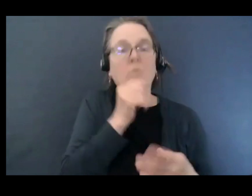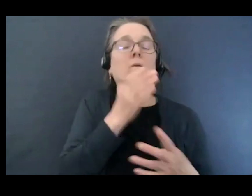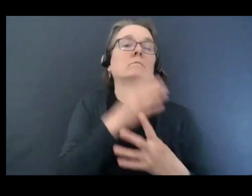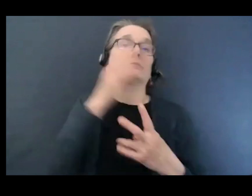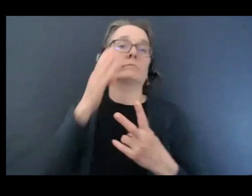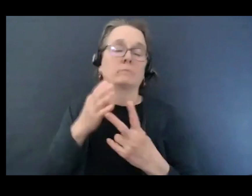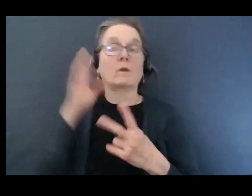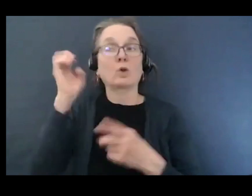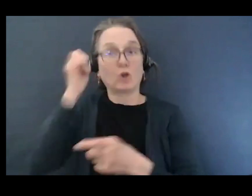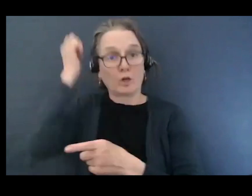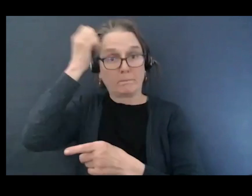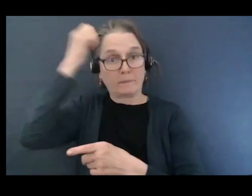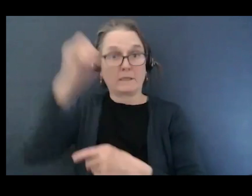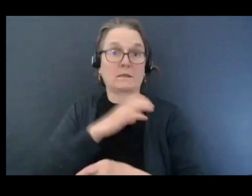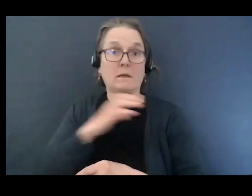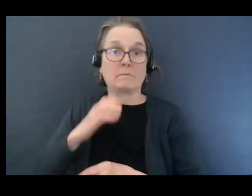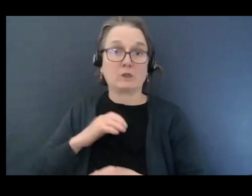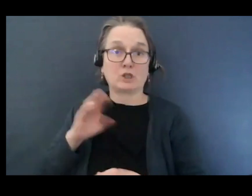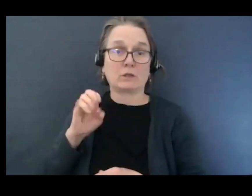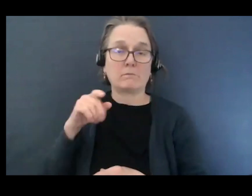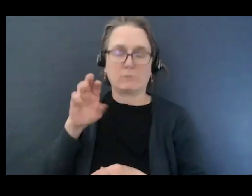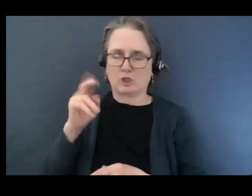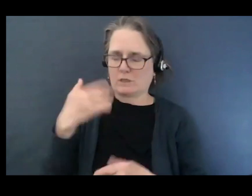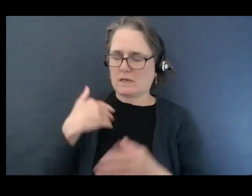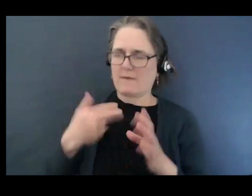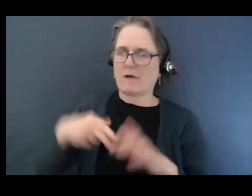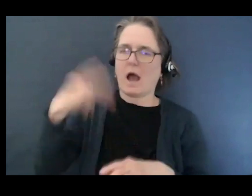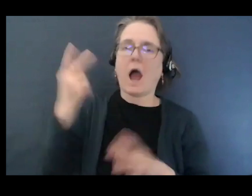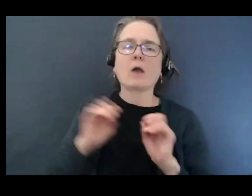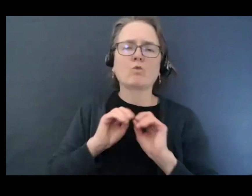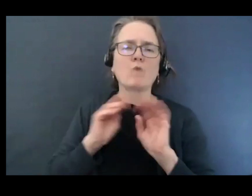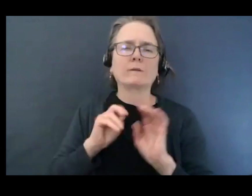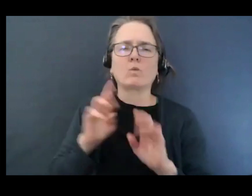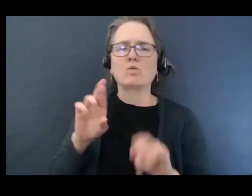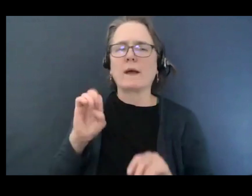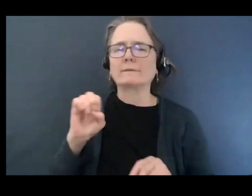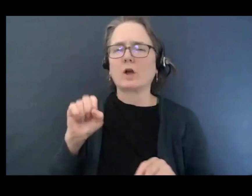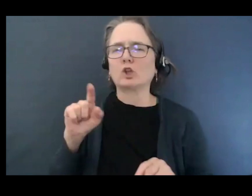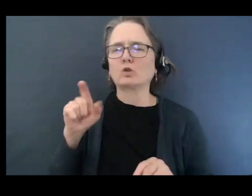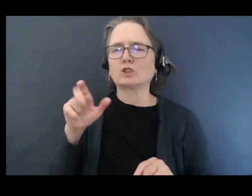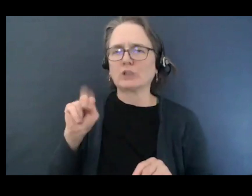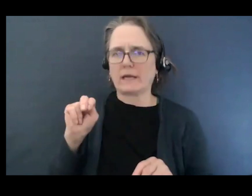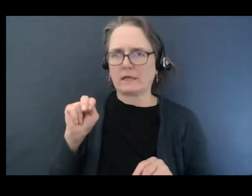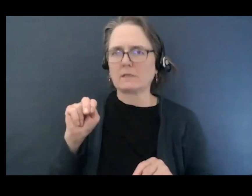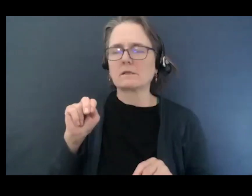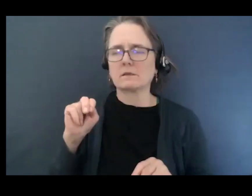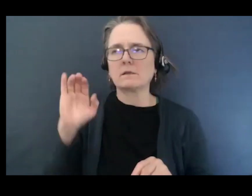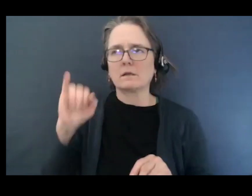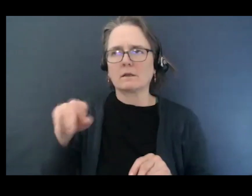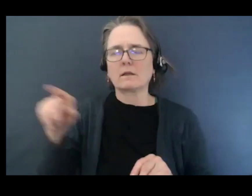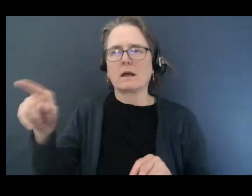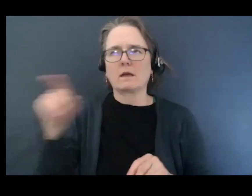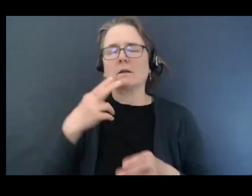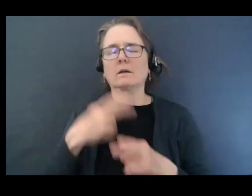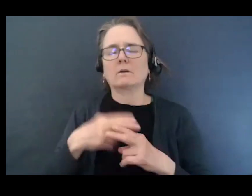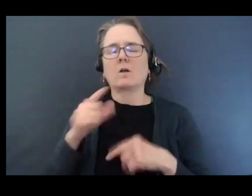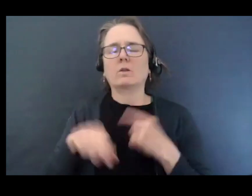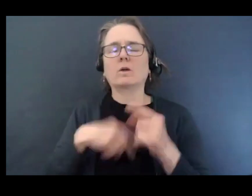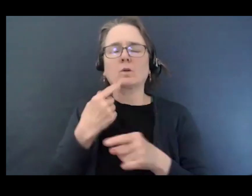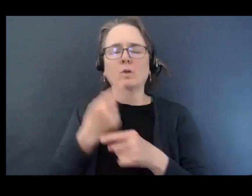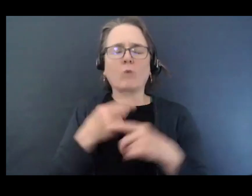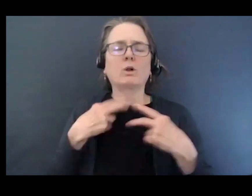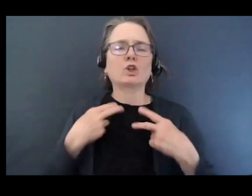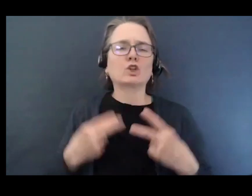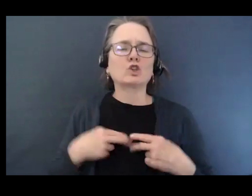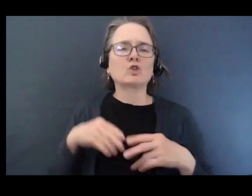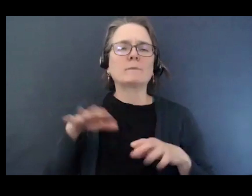European Commission has a very high resolution population density data set called the Global Human Settlement Layer. If you're a data geek and you